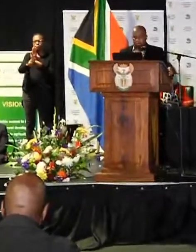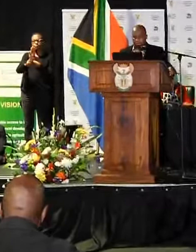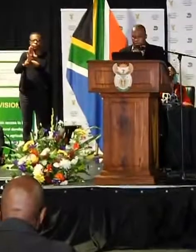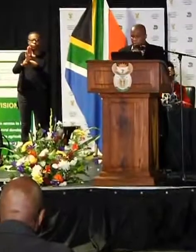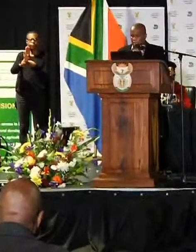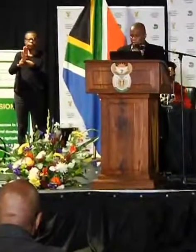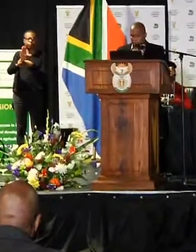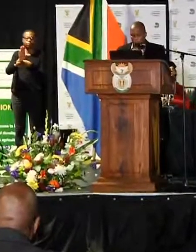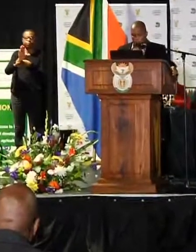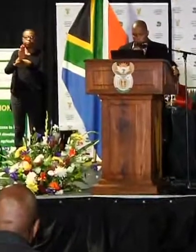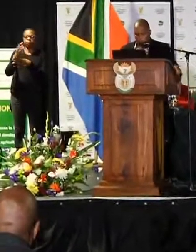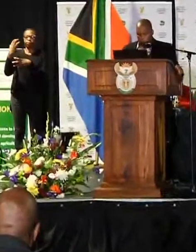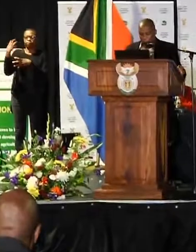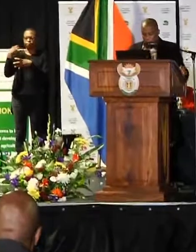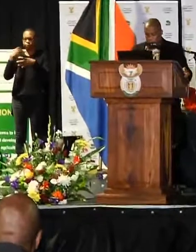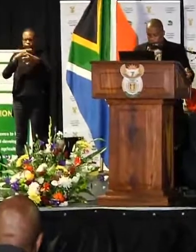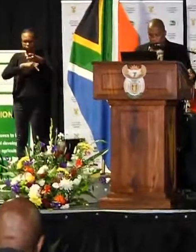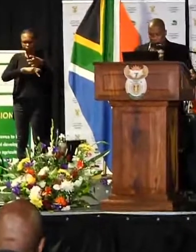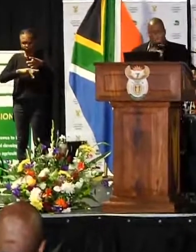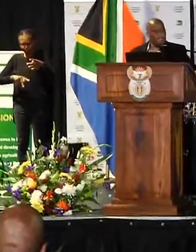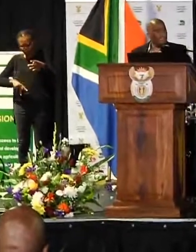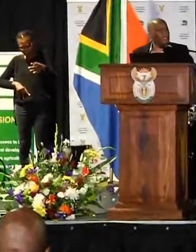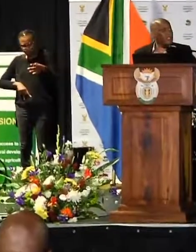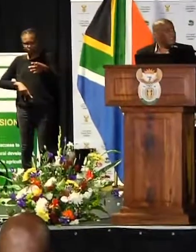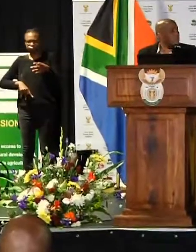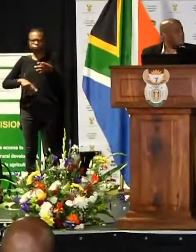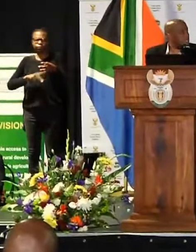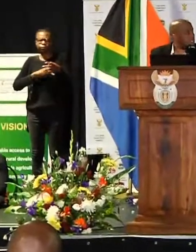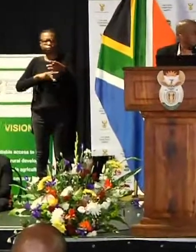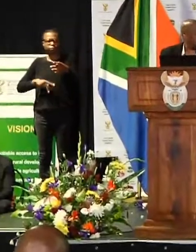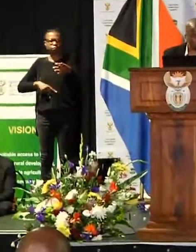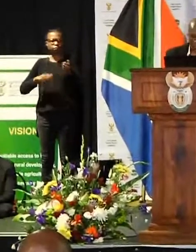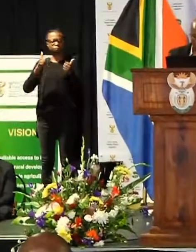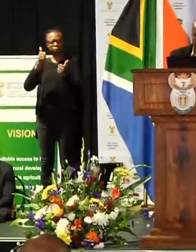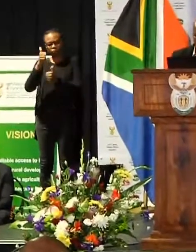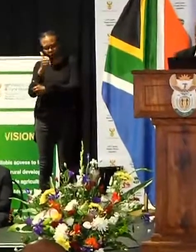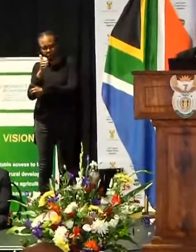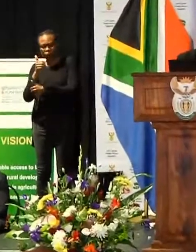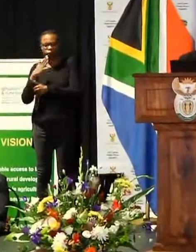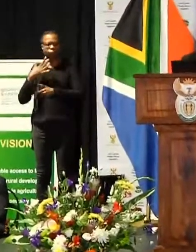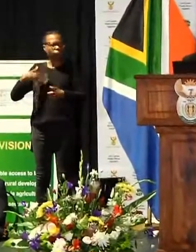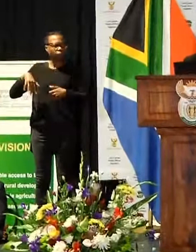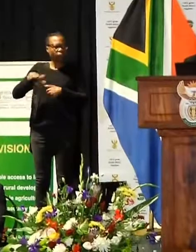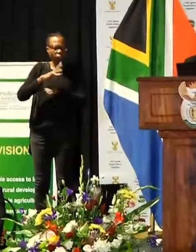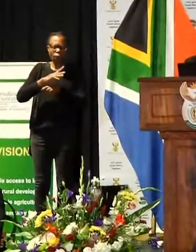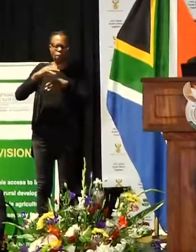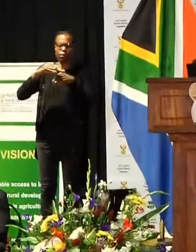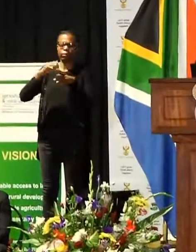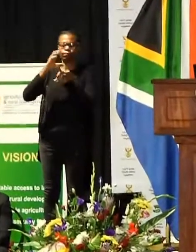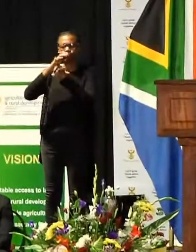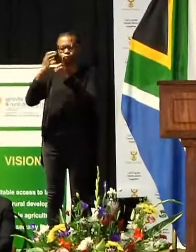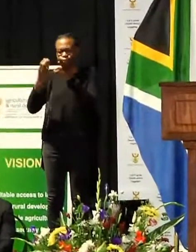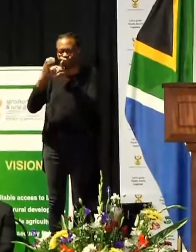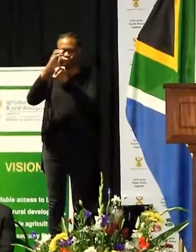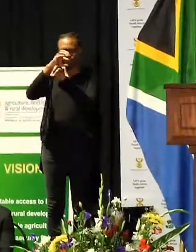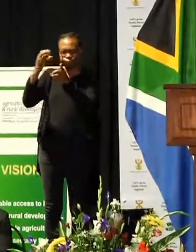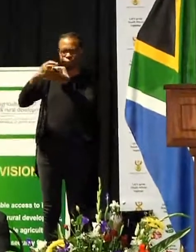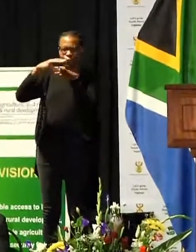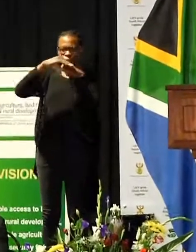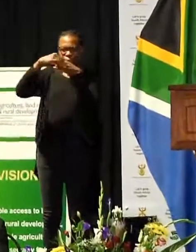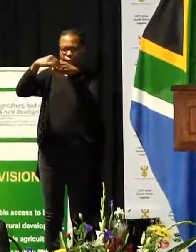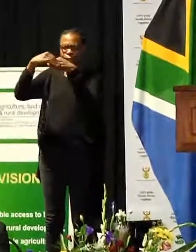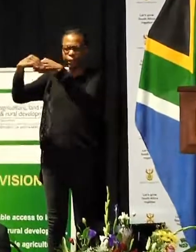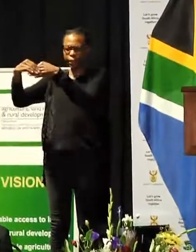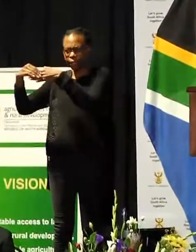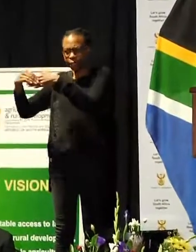Deputy President, Ministers, Deputy Ministers, traditional leadership led by the Chairperson of